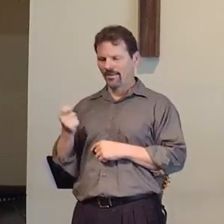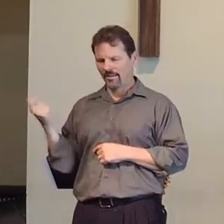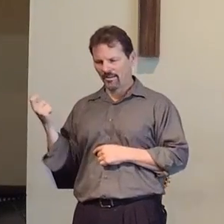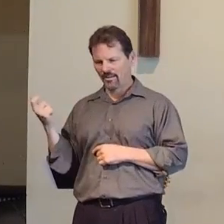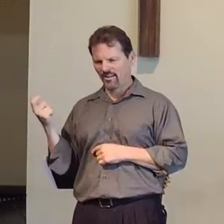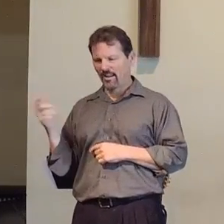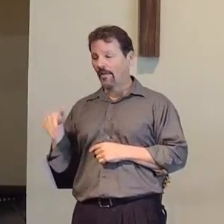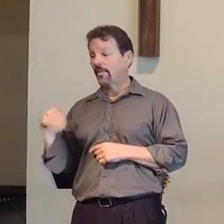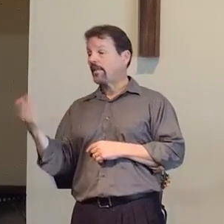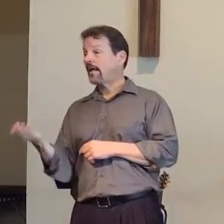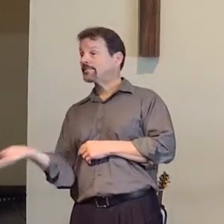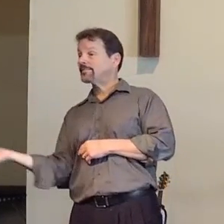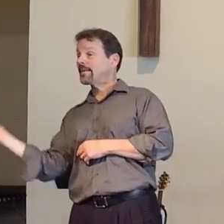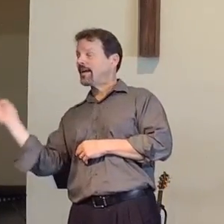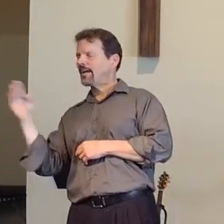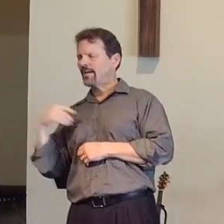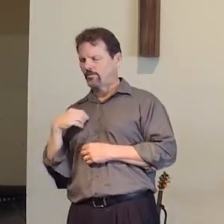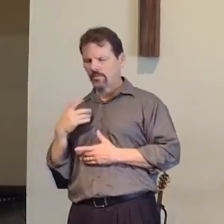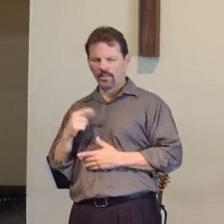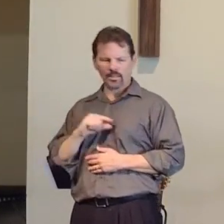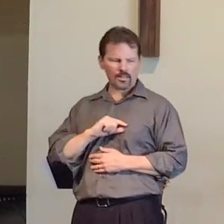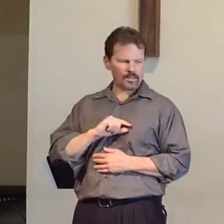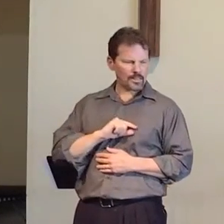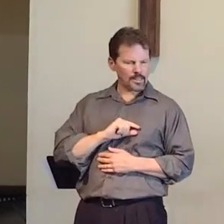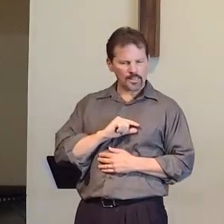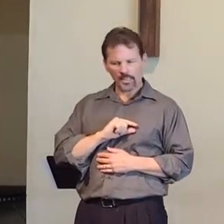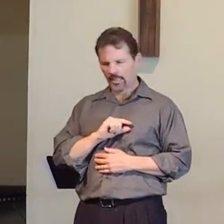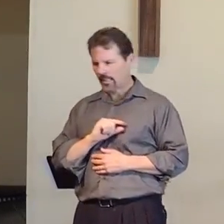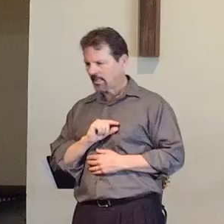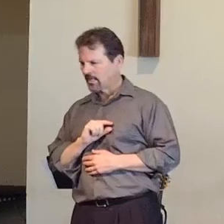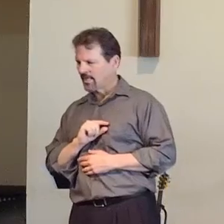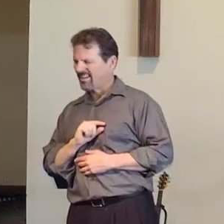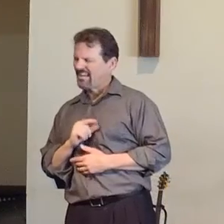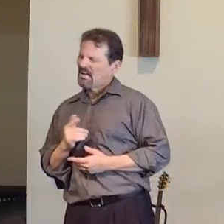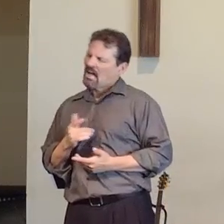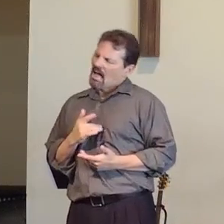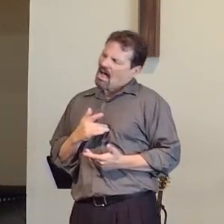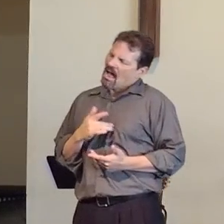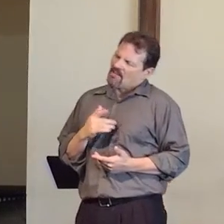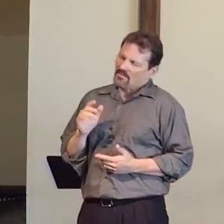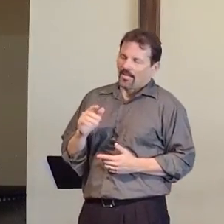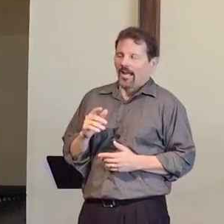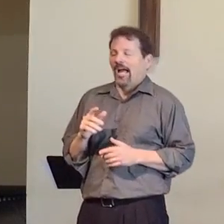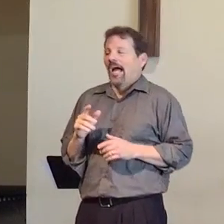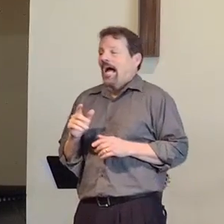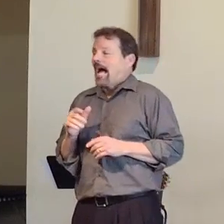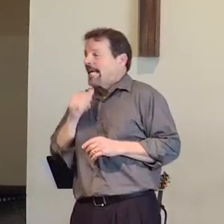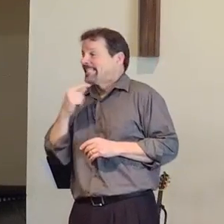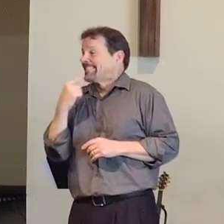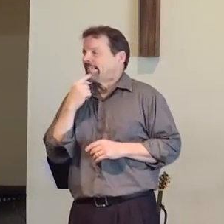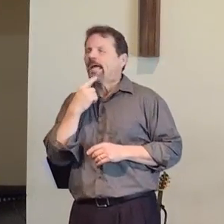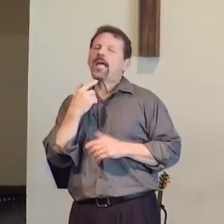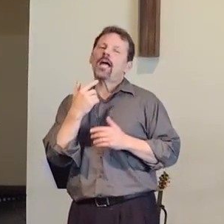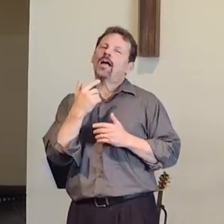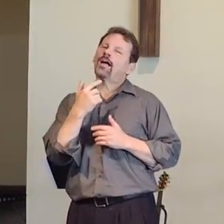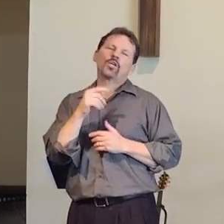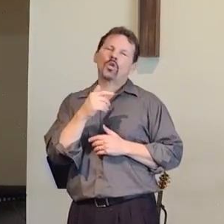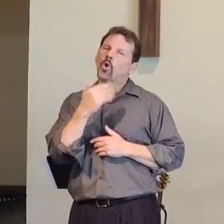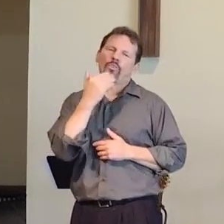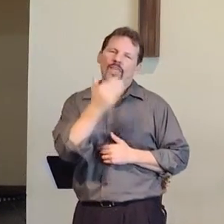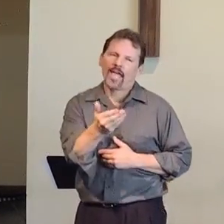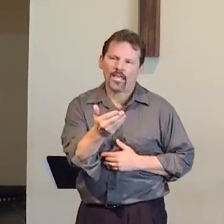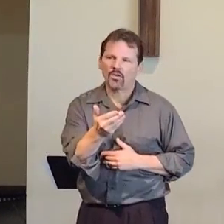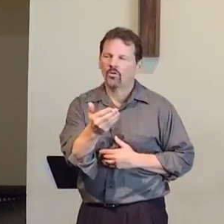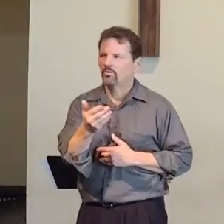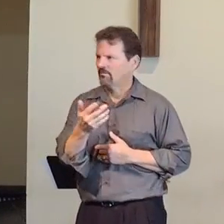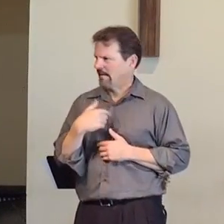whole day feeling a little guilty because, come on, you at least owe him a no thank you, right? But then as the day